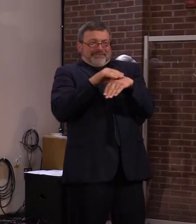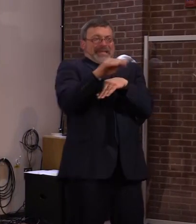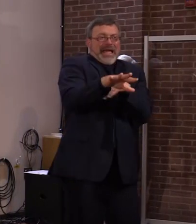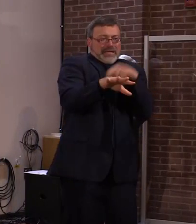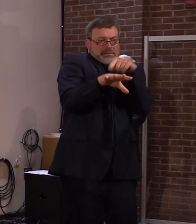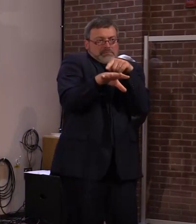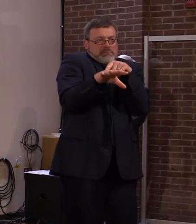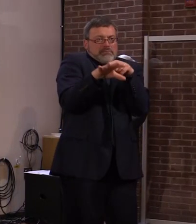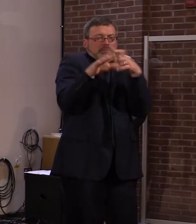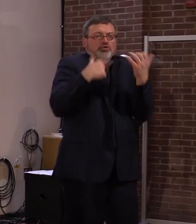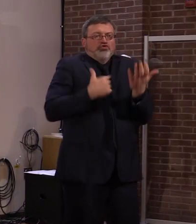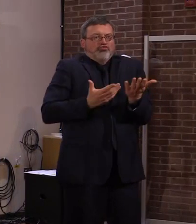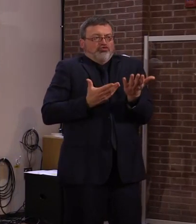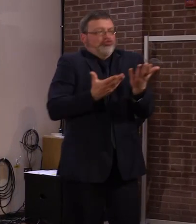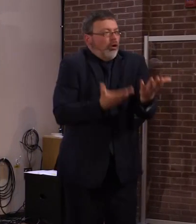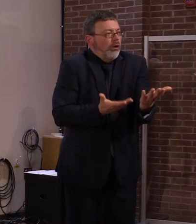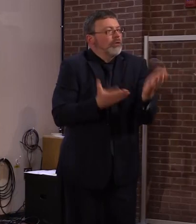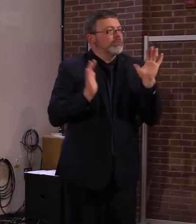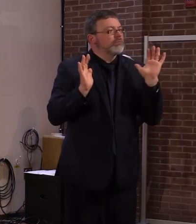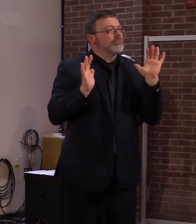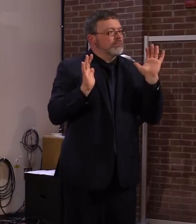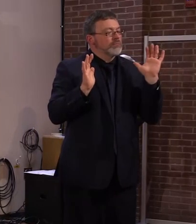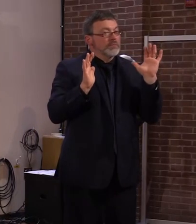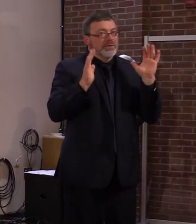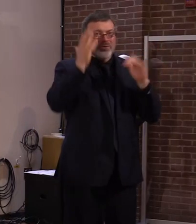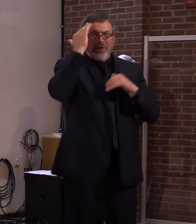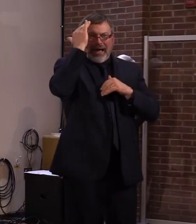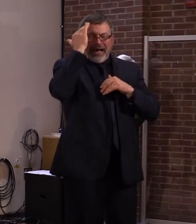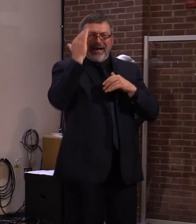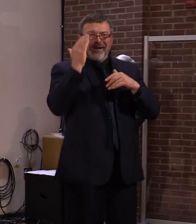surroundings, make the right decisions, weigh